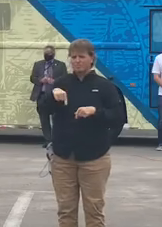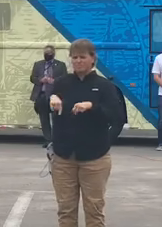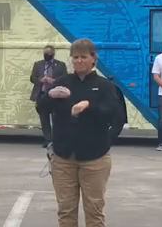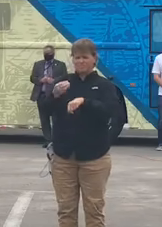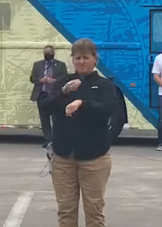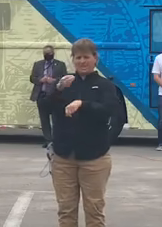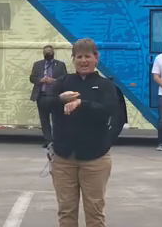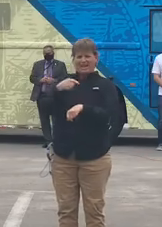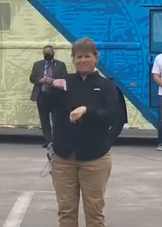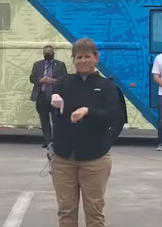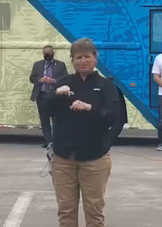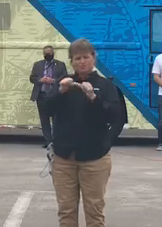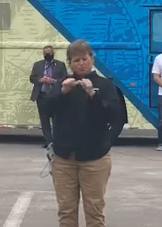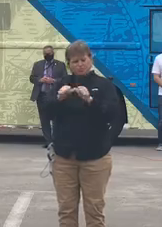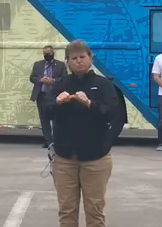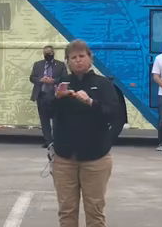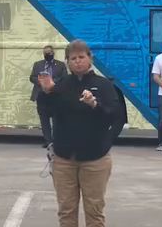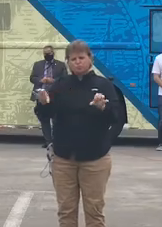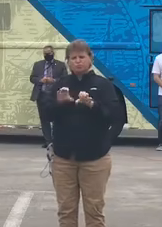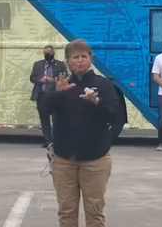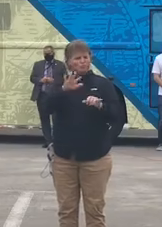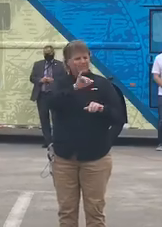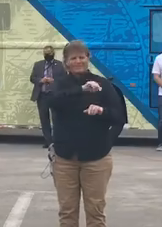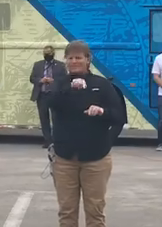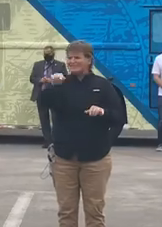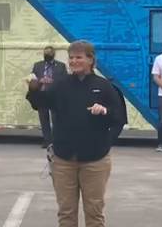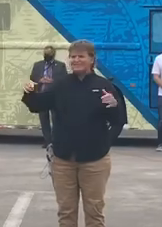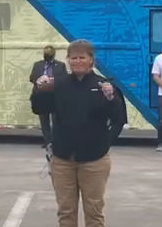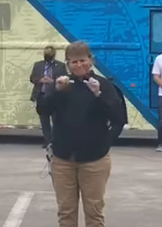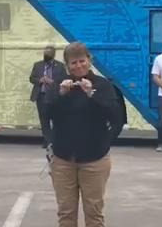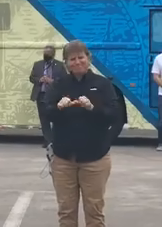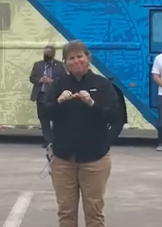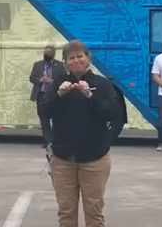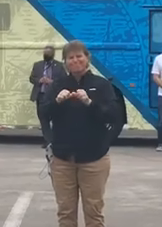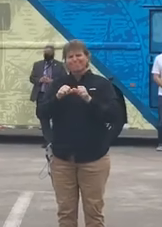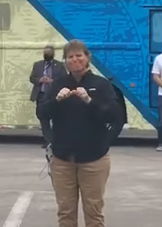it's been doing, and we're going to continue to work hand in hand with Mayor Jimenez and all the local leaders. Thanks, everybody.